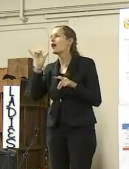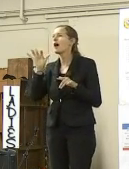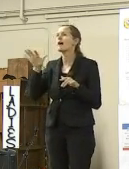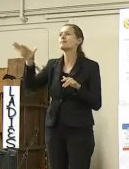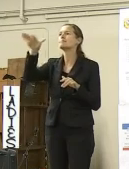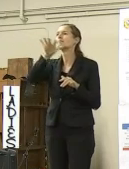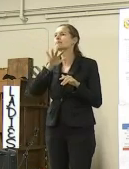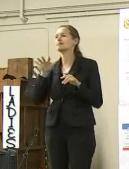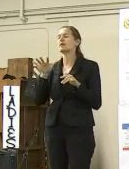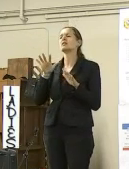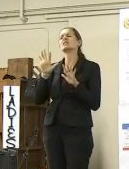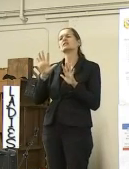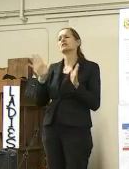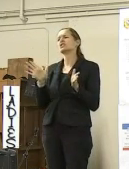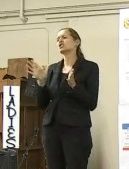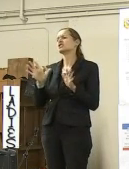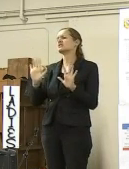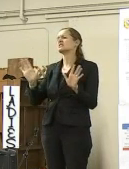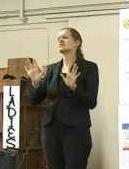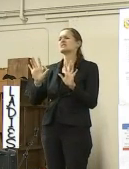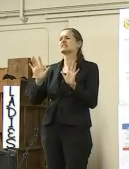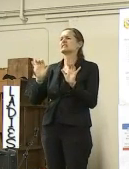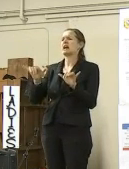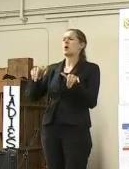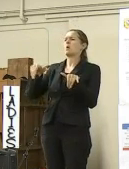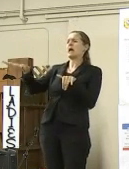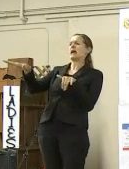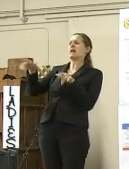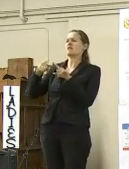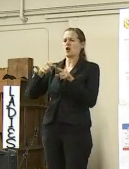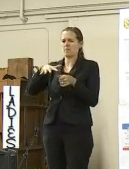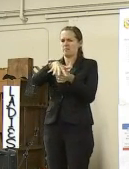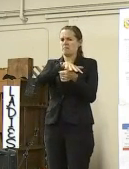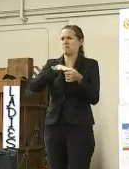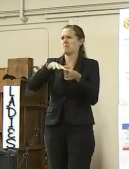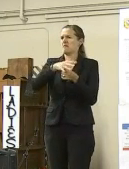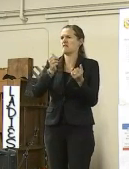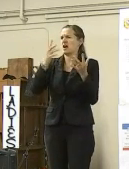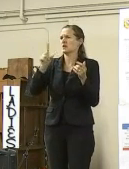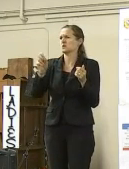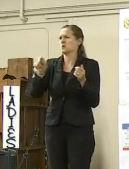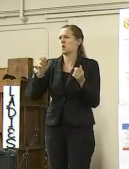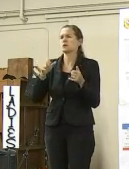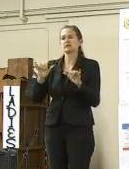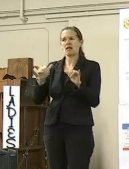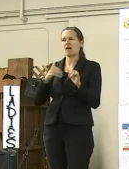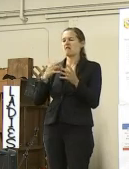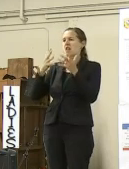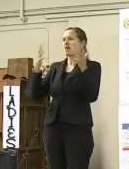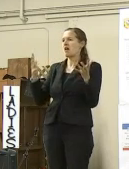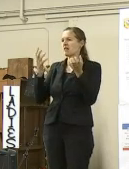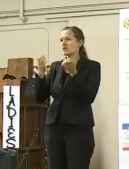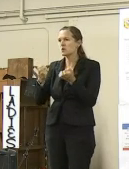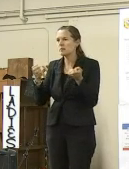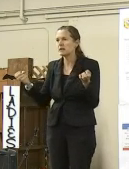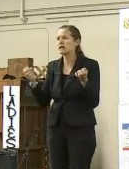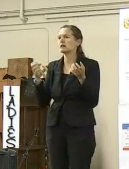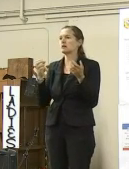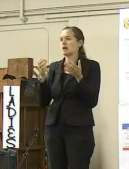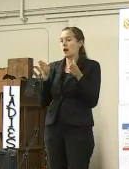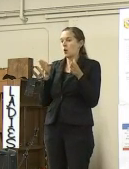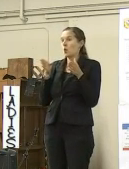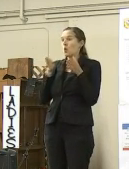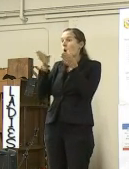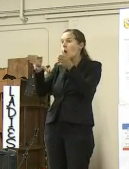is we really want to encourage people to stay out of the area. We have a lot of equipment that's driving in a lot of these narrow roads. Throughout the